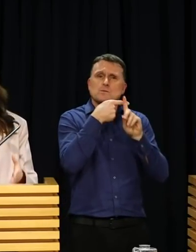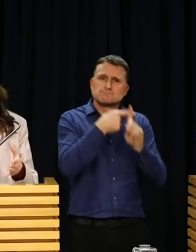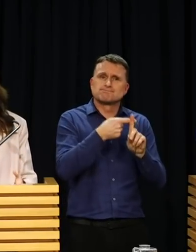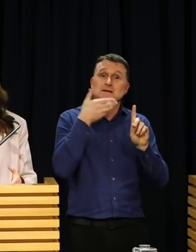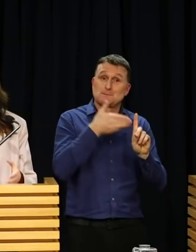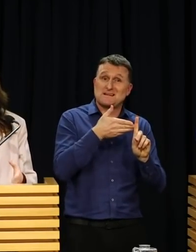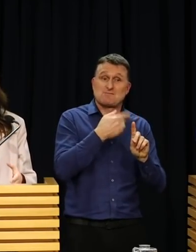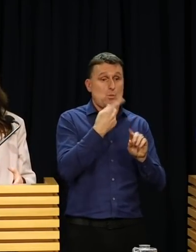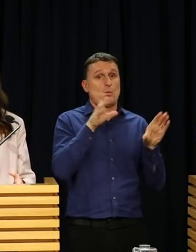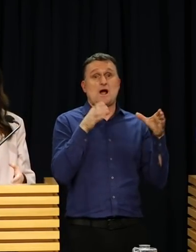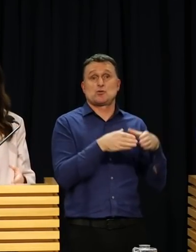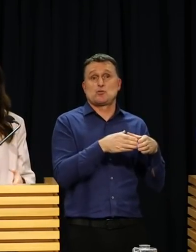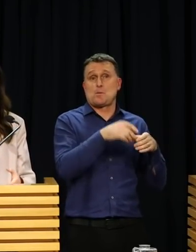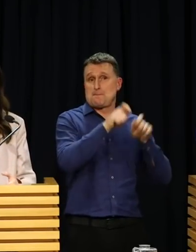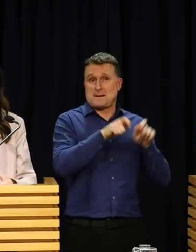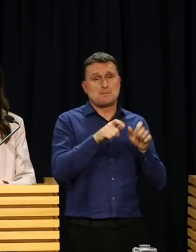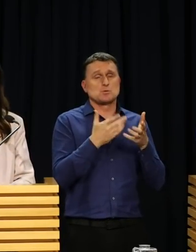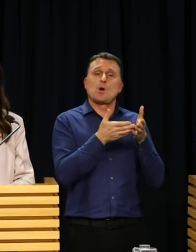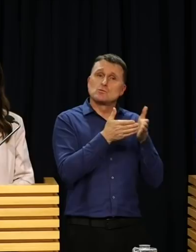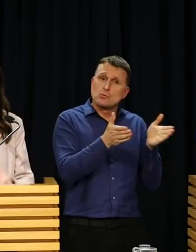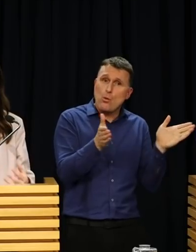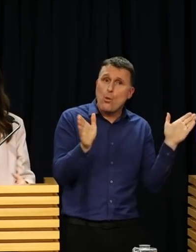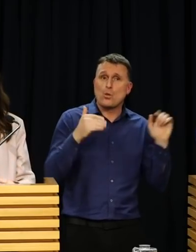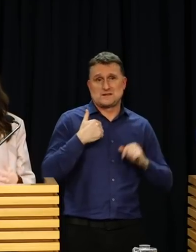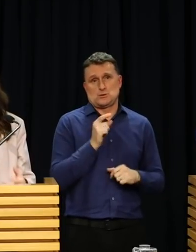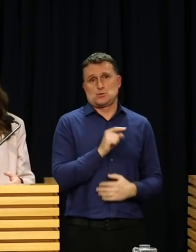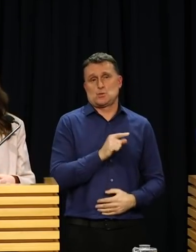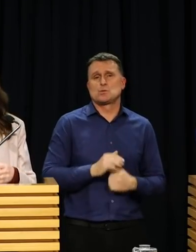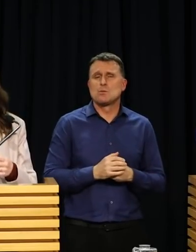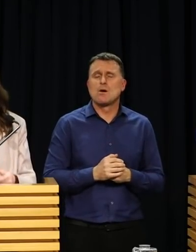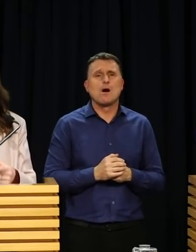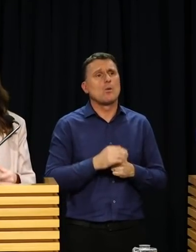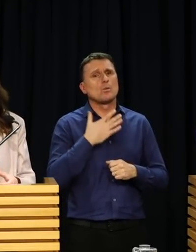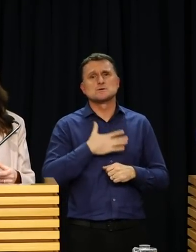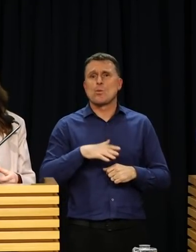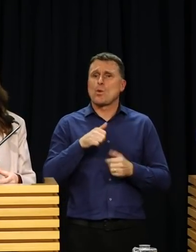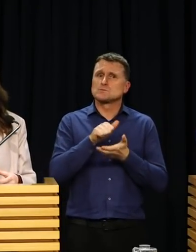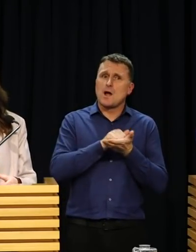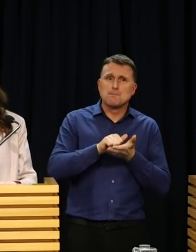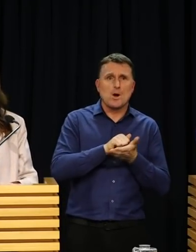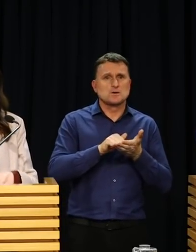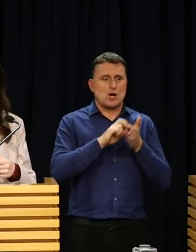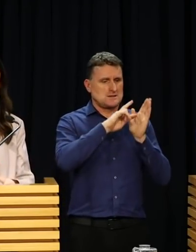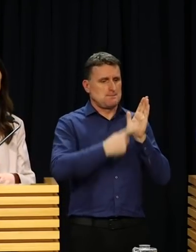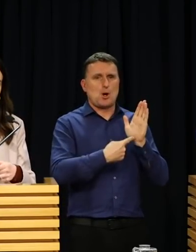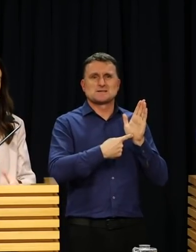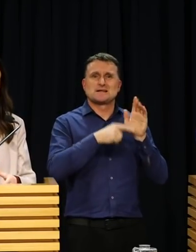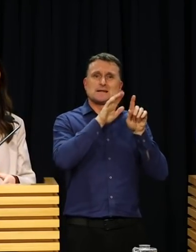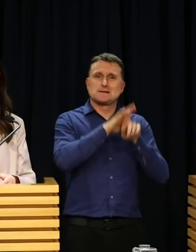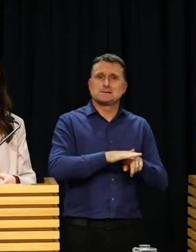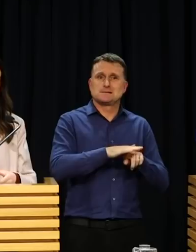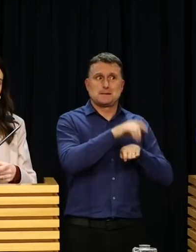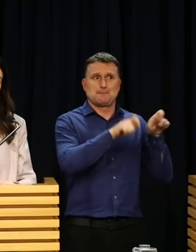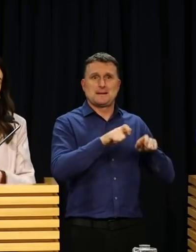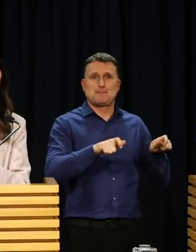specifically for one group of people. We wouldn't want to seek to apologise for a discriminatory policy and then giving